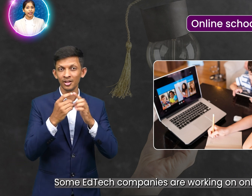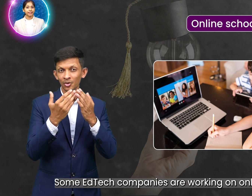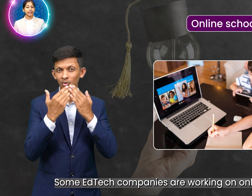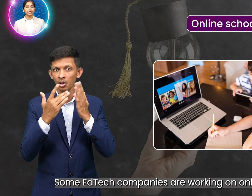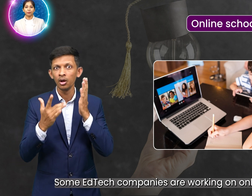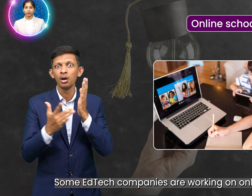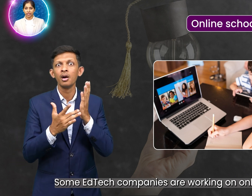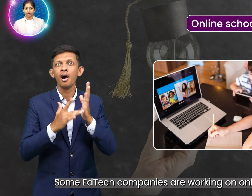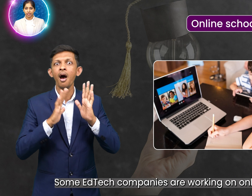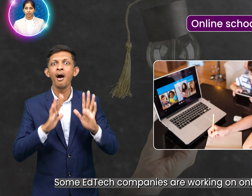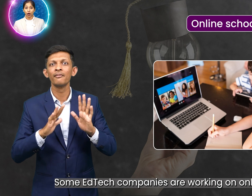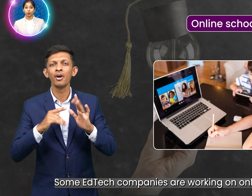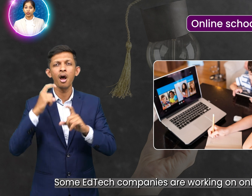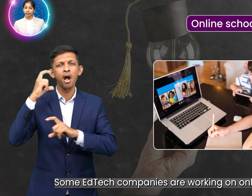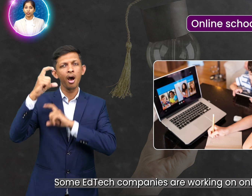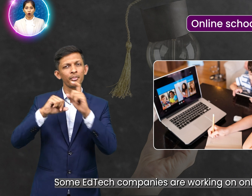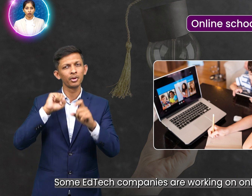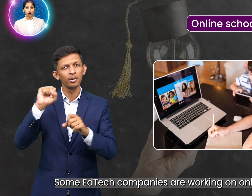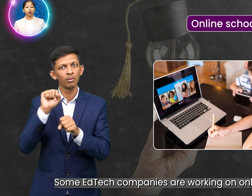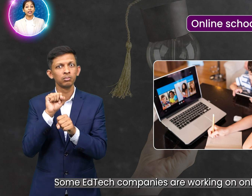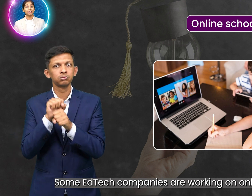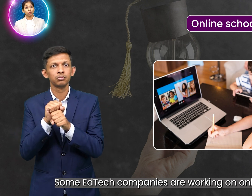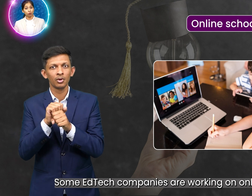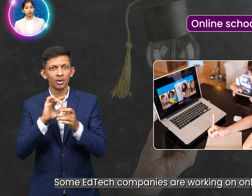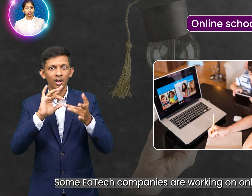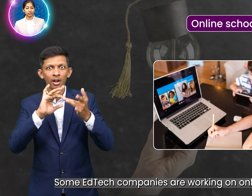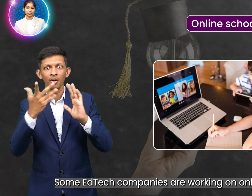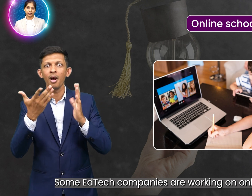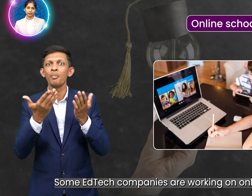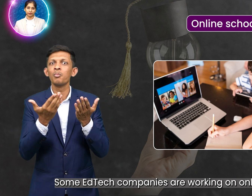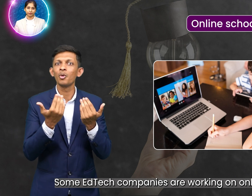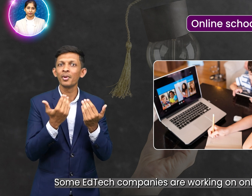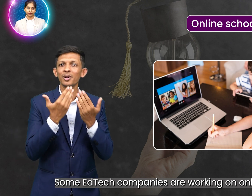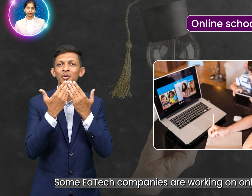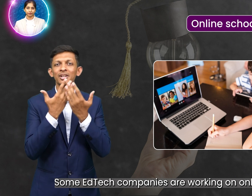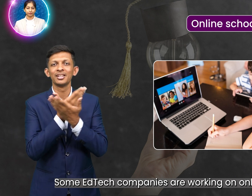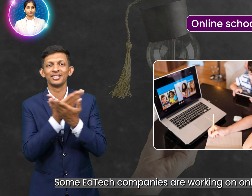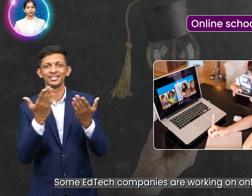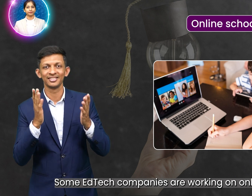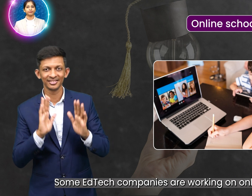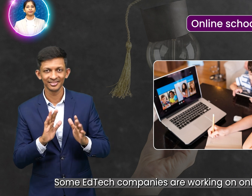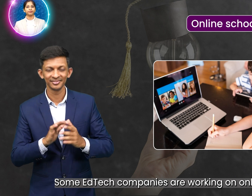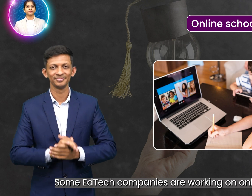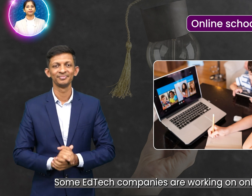Some edtech companies are working on online schools.